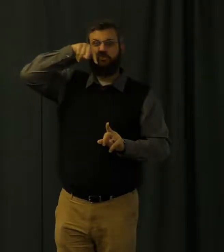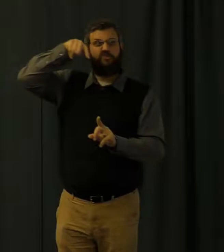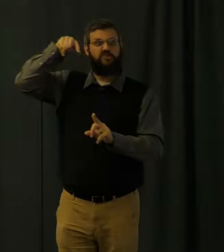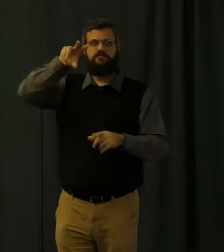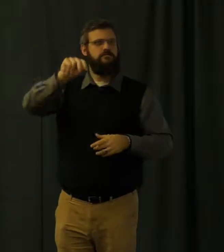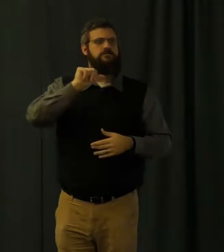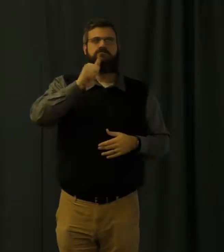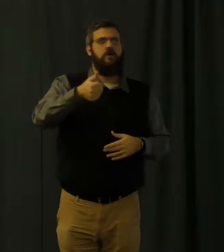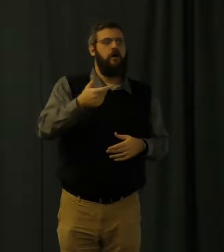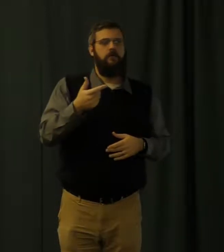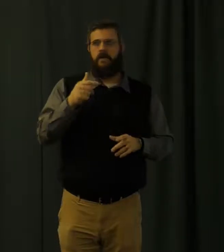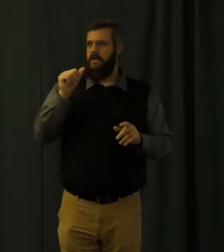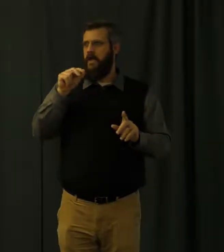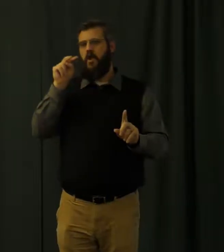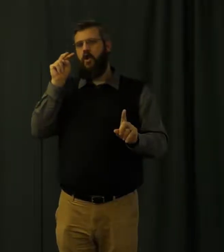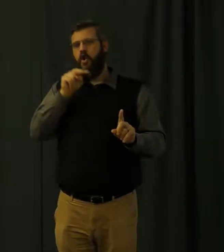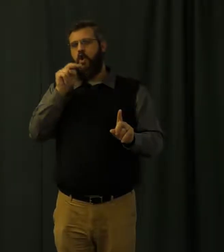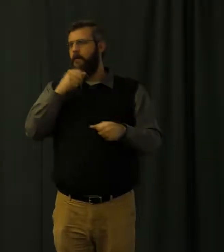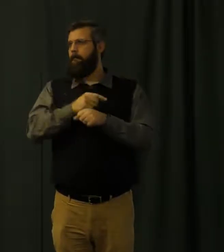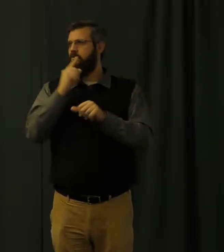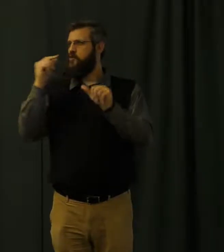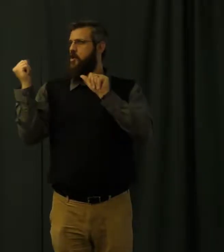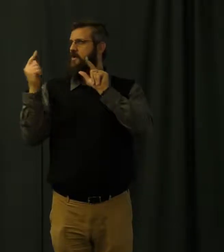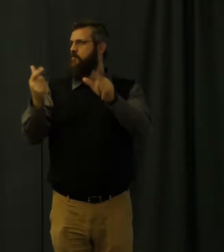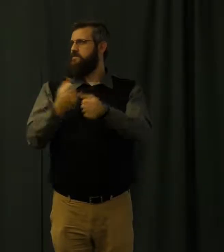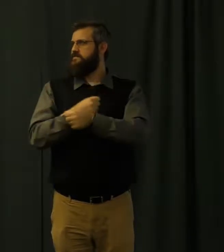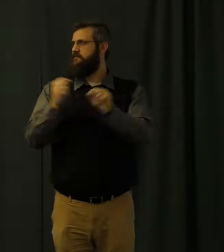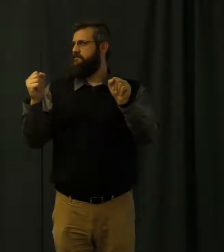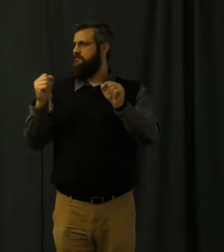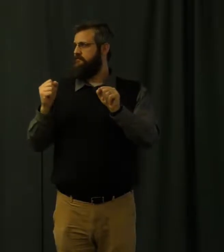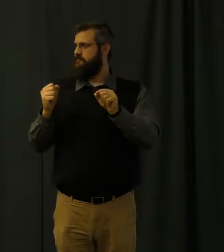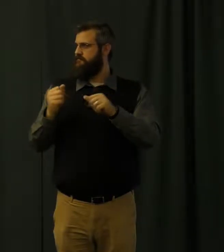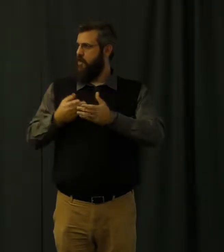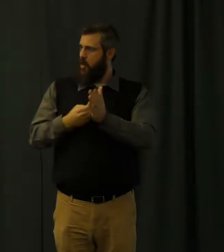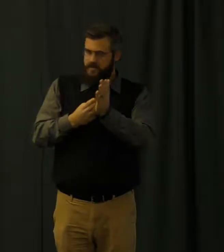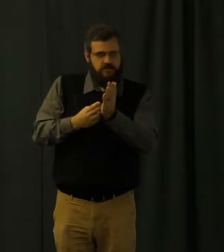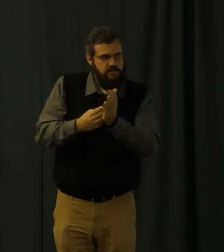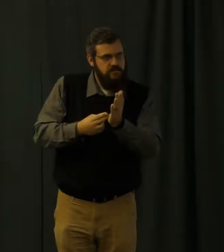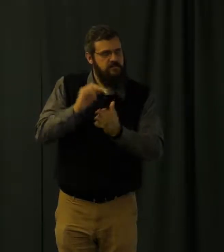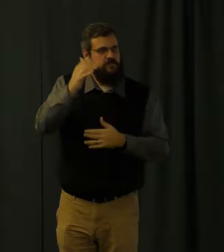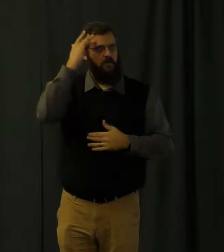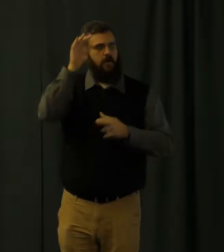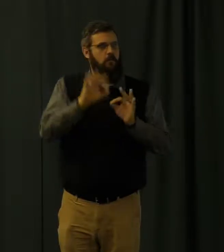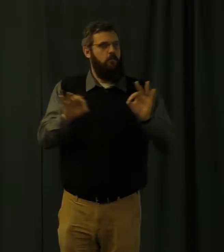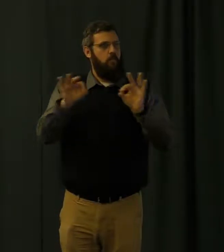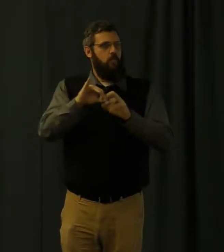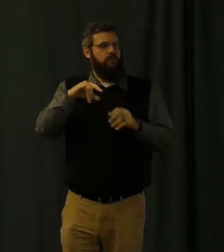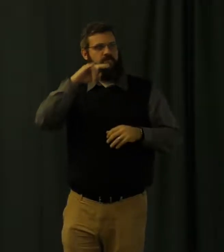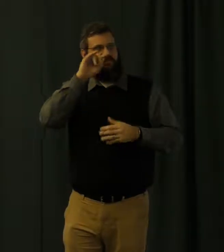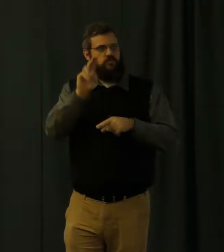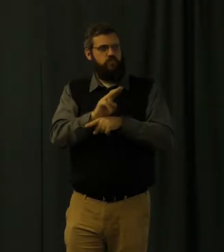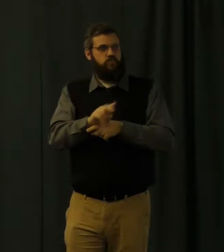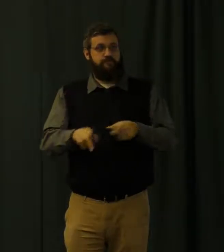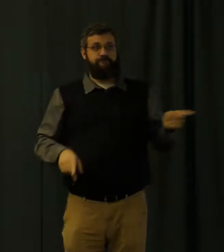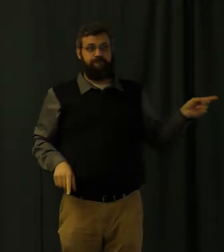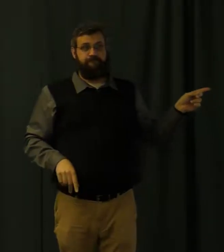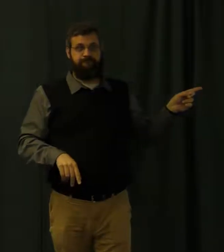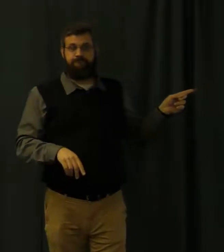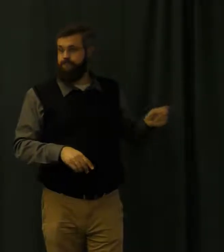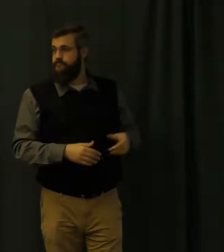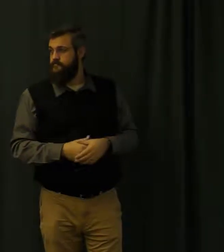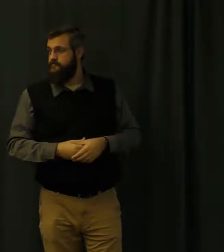of way, but just in a way to keep everybody safe and on the up and up kind of way. That's why I like kids using it.